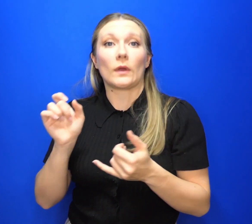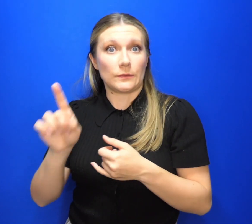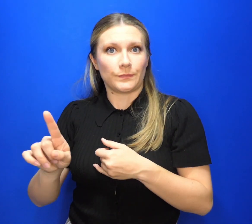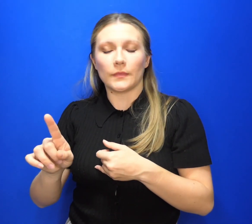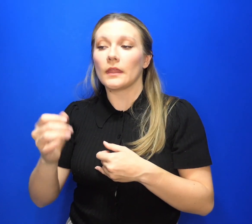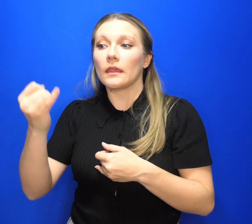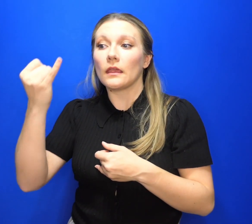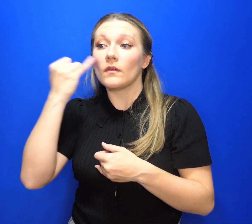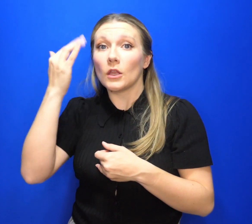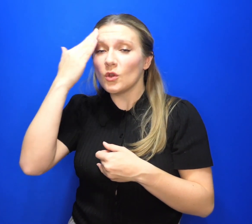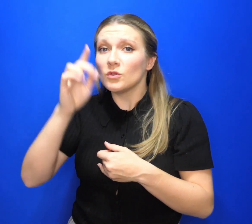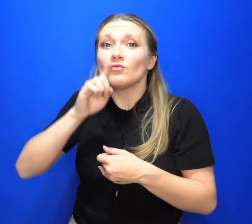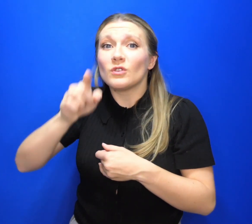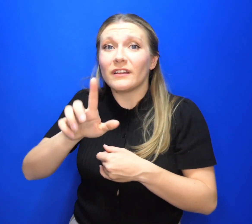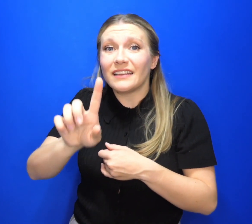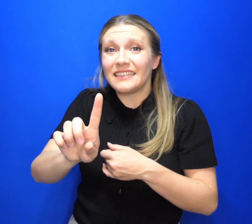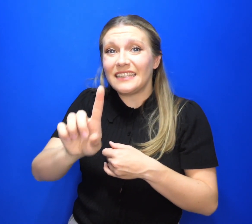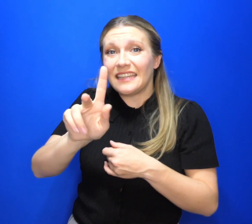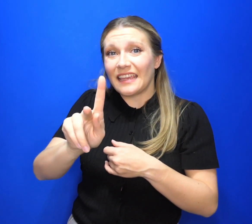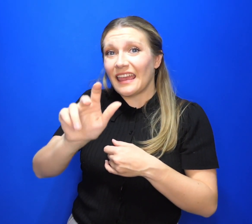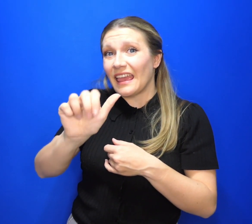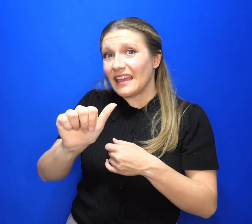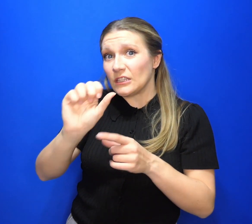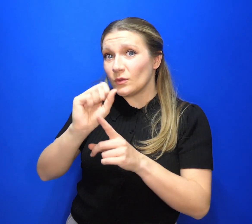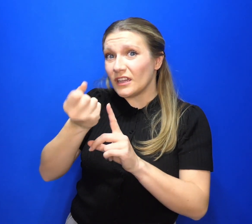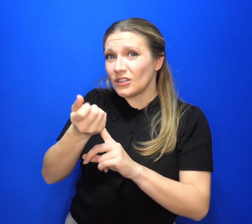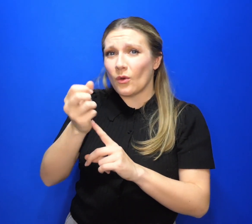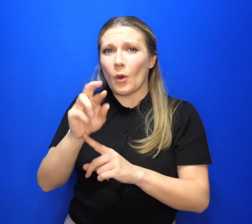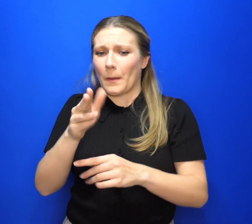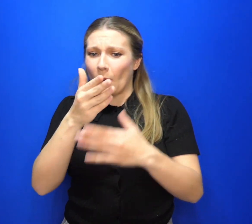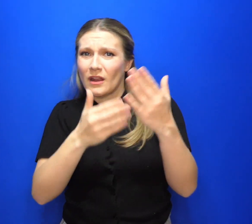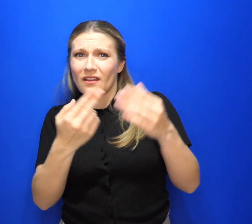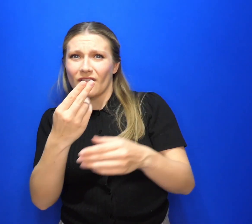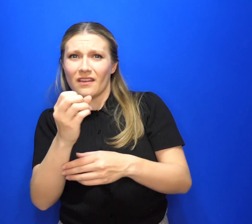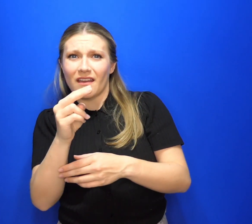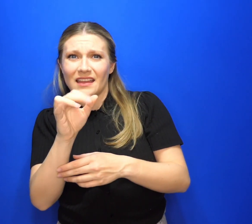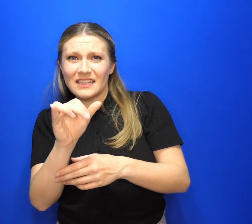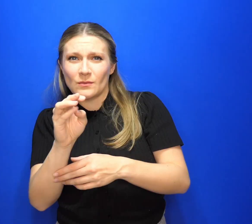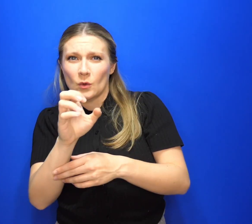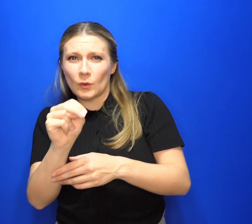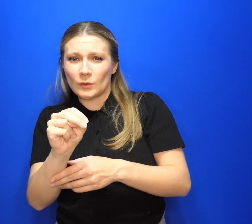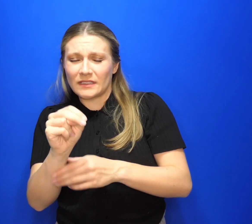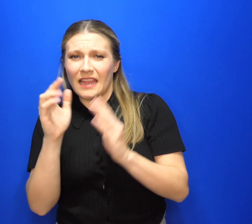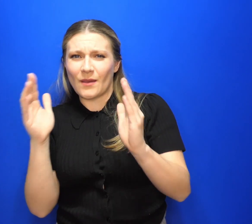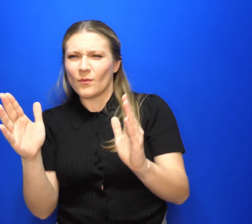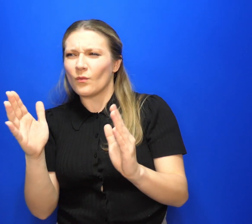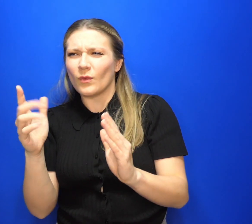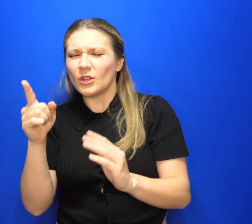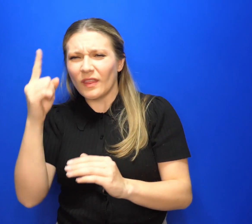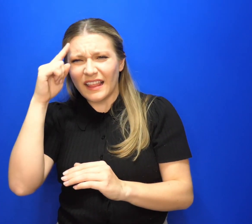true DKA situation or just part of the honeymoon stage? What do you think they mean by that?